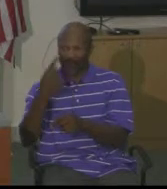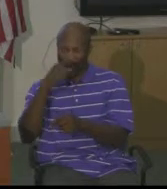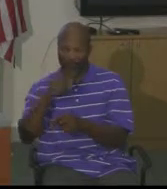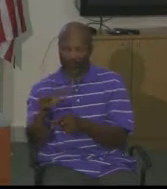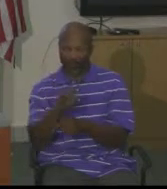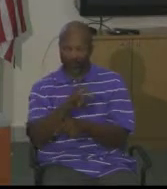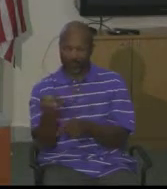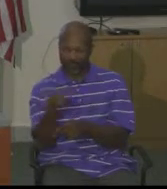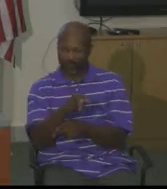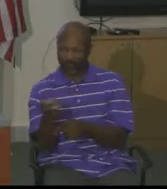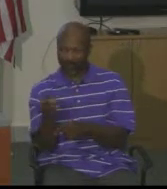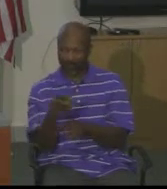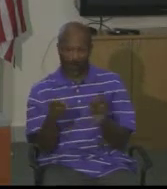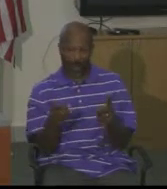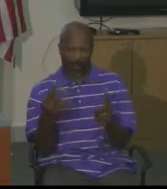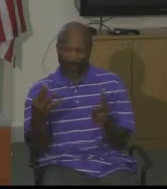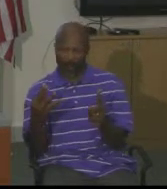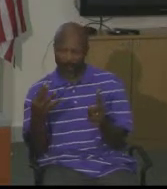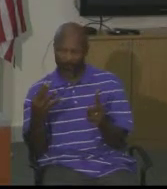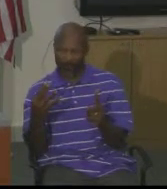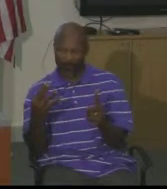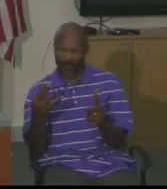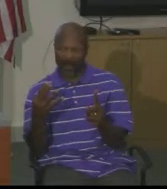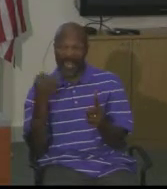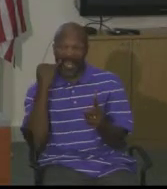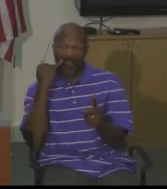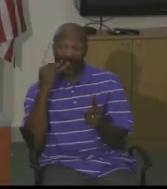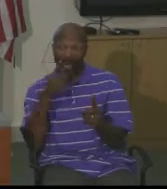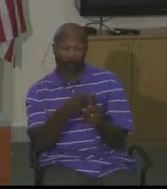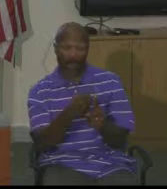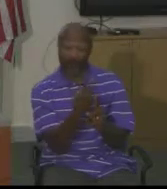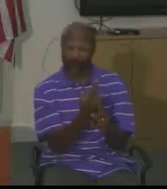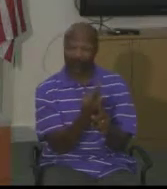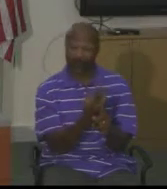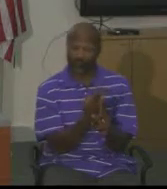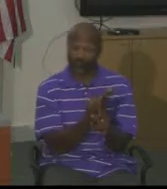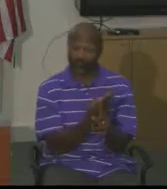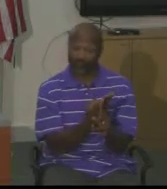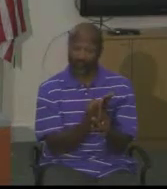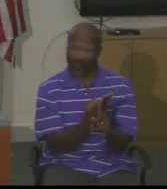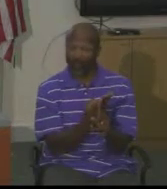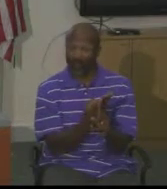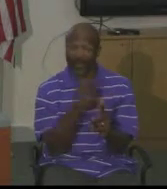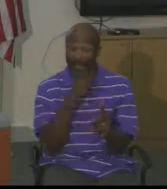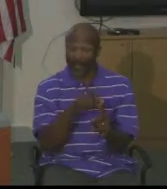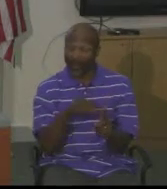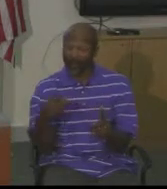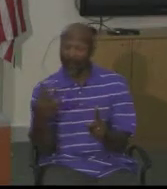of the PCI Express lanes to give you access to the PCI card.